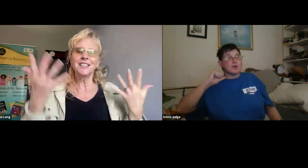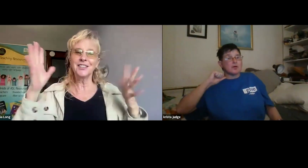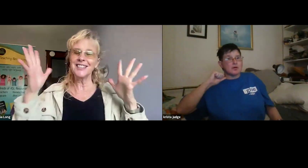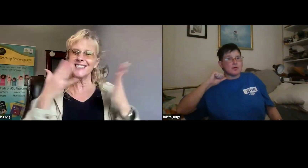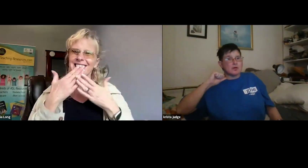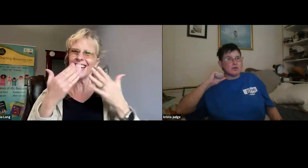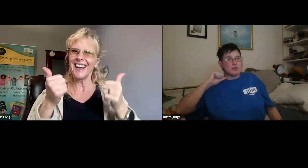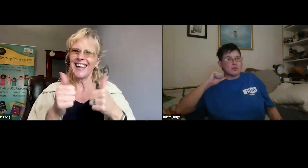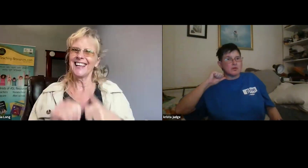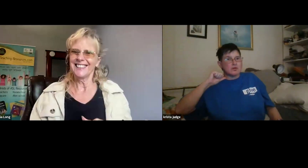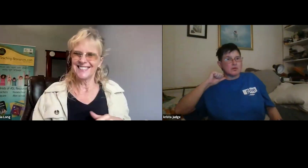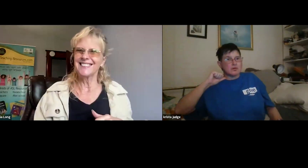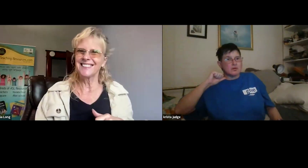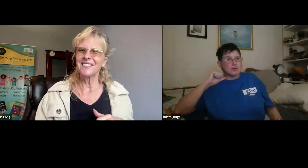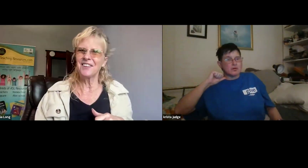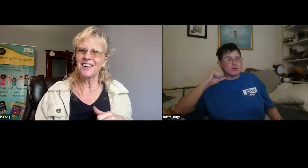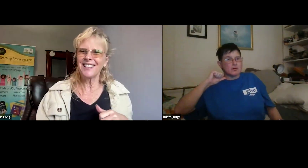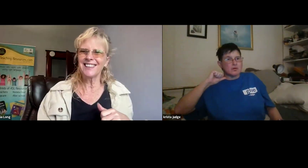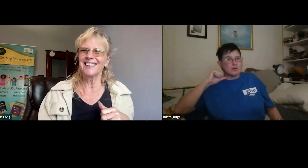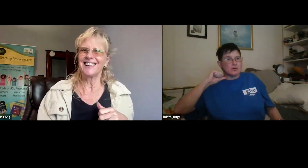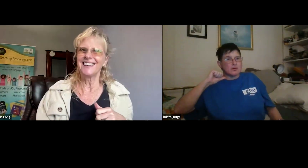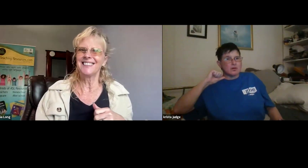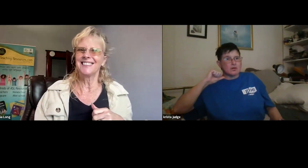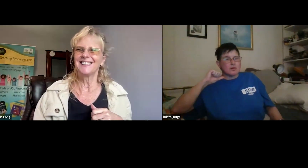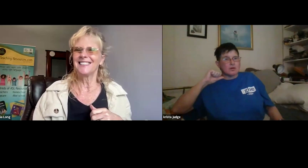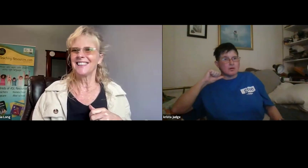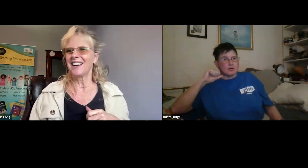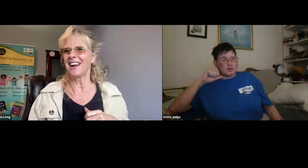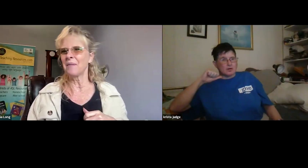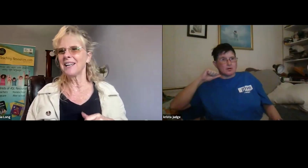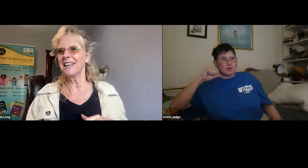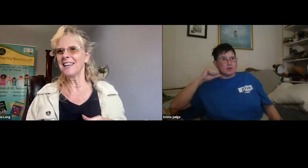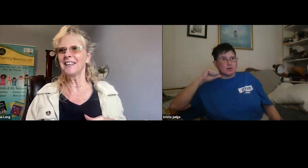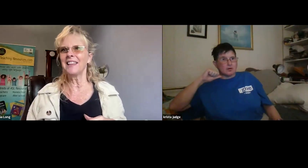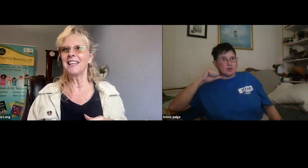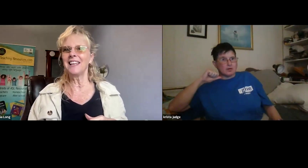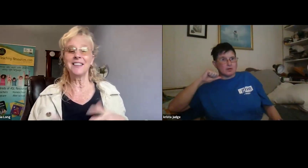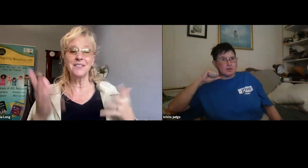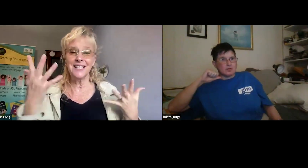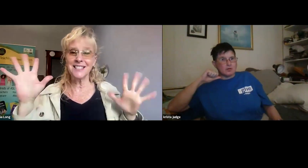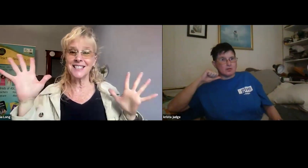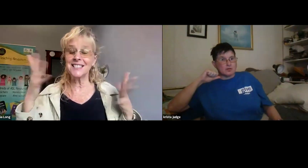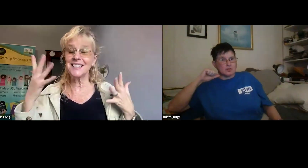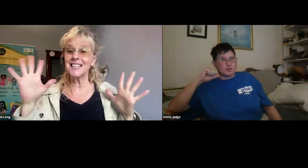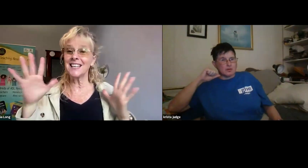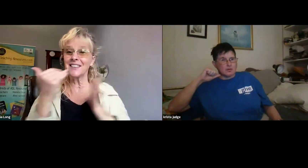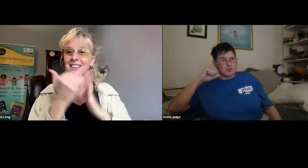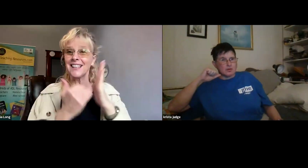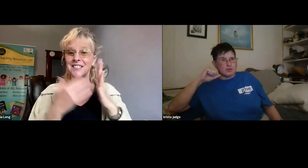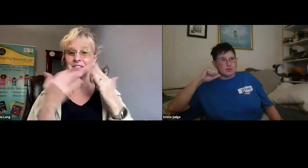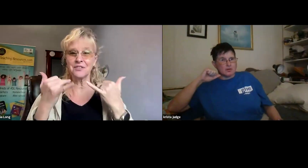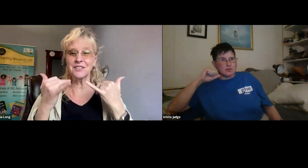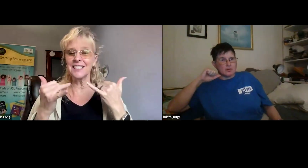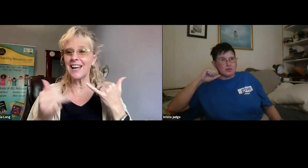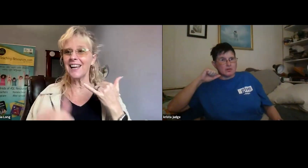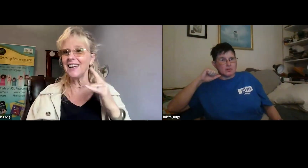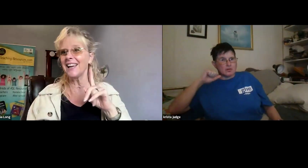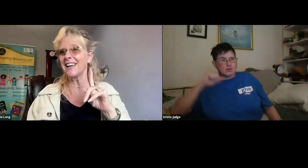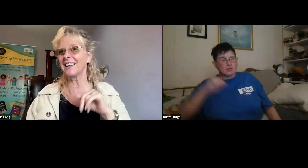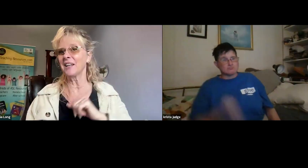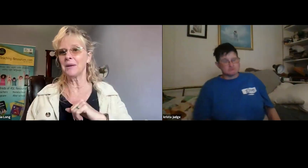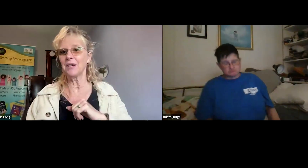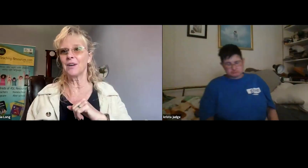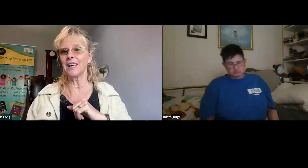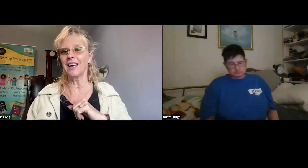Okay, you did good today. Very good. All right, I'm going to hit the end of this. This is the end of the lesson for